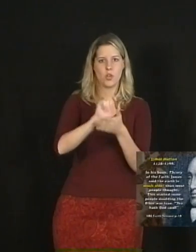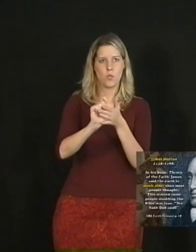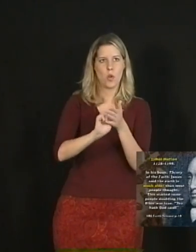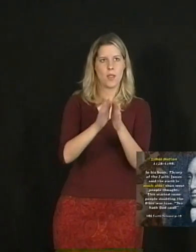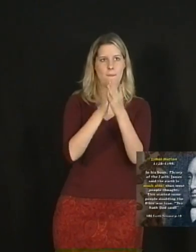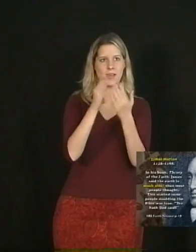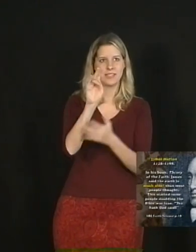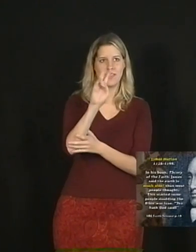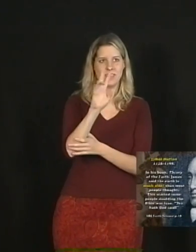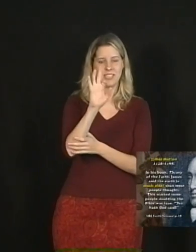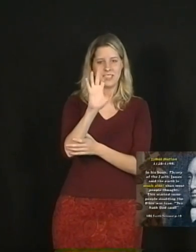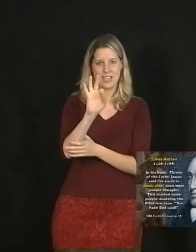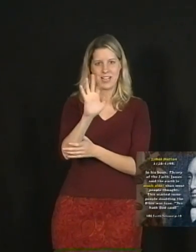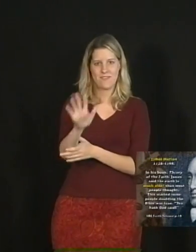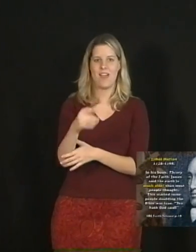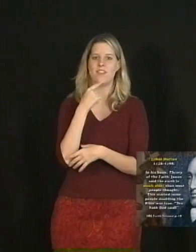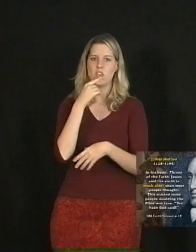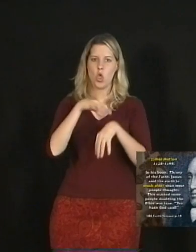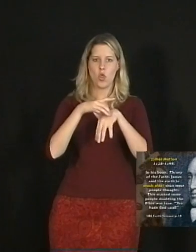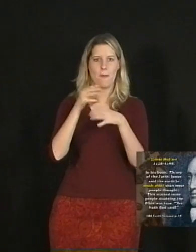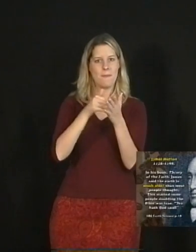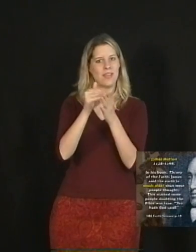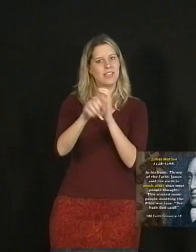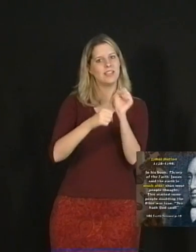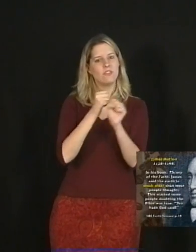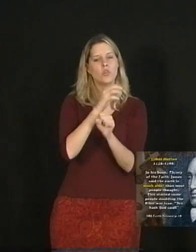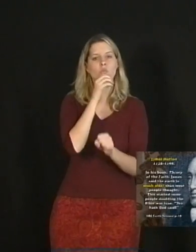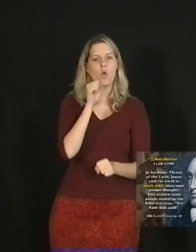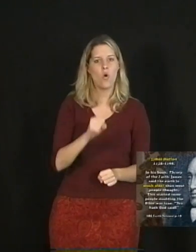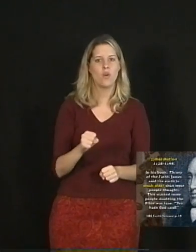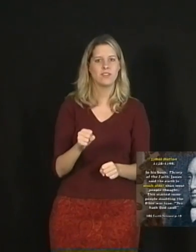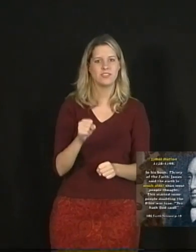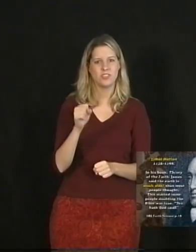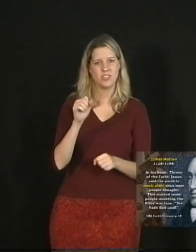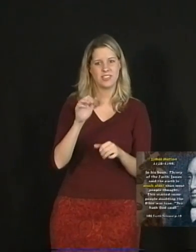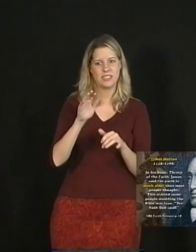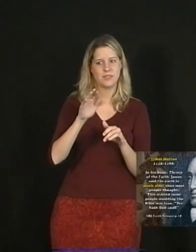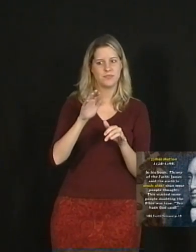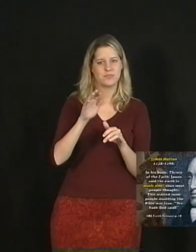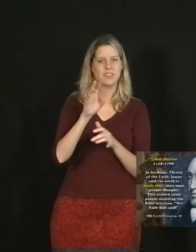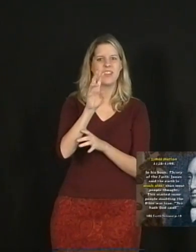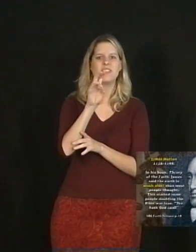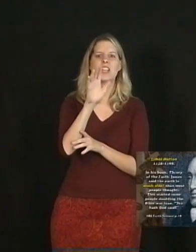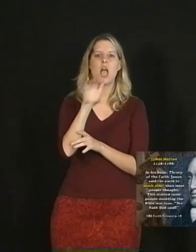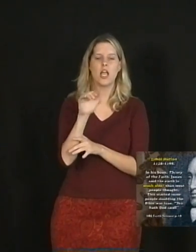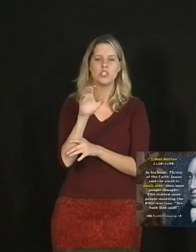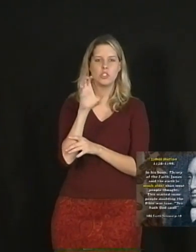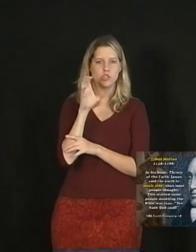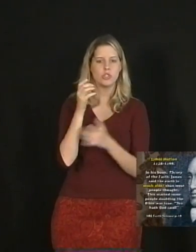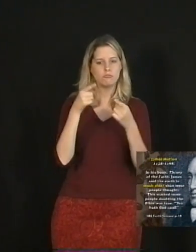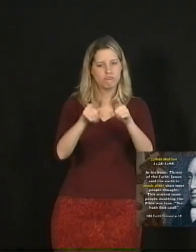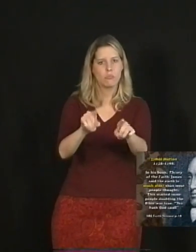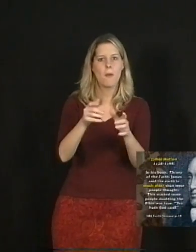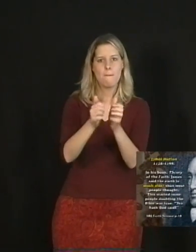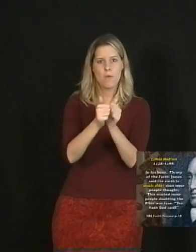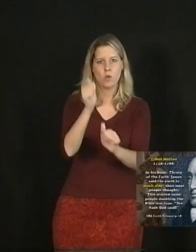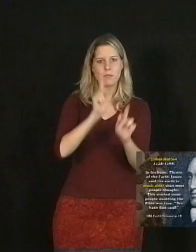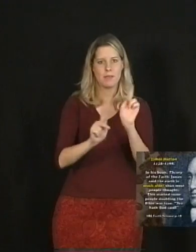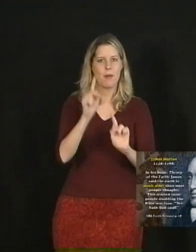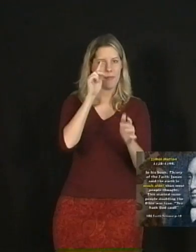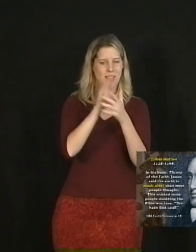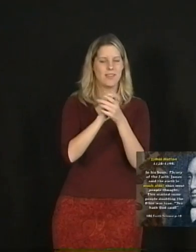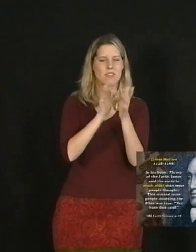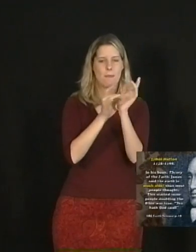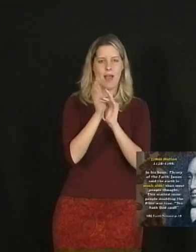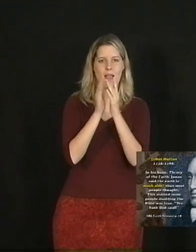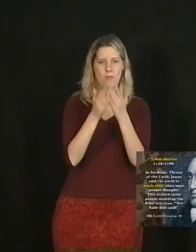wrote a book in 1795, and he said the earth is millions of years old. Now during the late 1700s, most folks believed the Bible, and most folks thought the